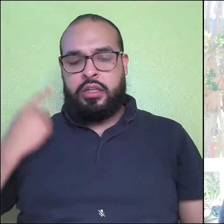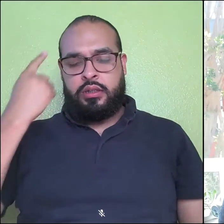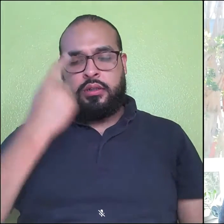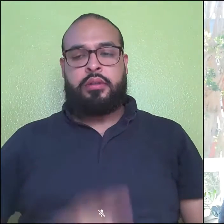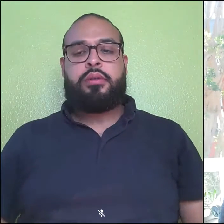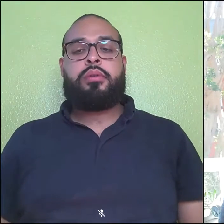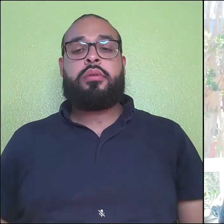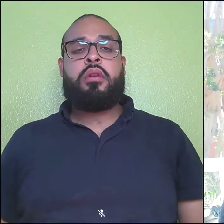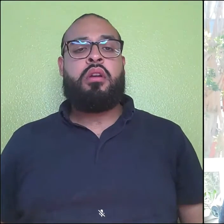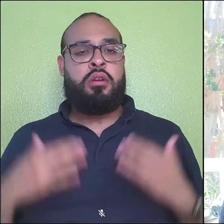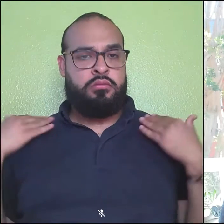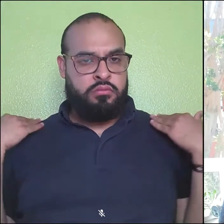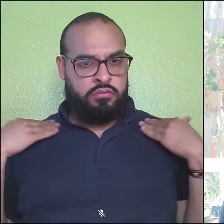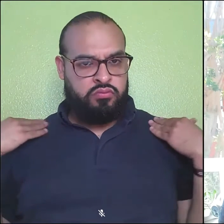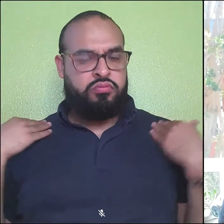in your shoulders,